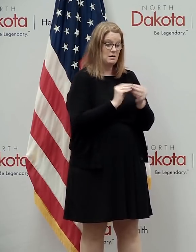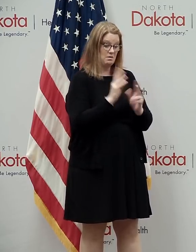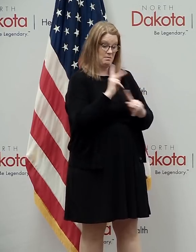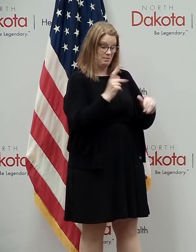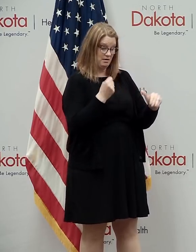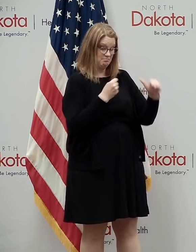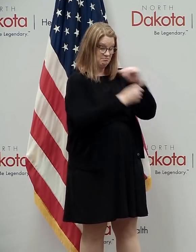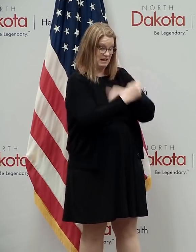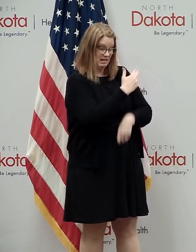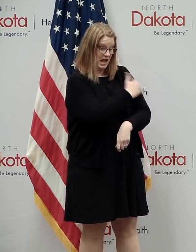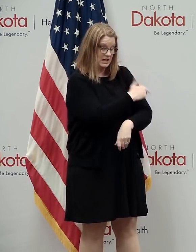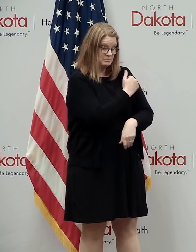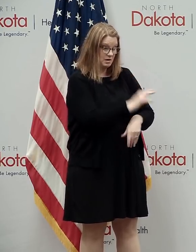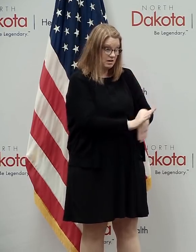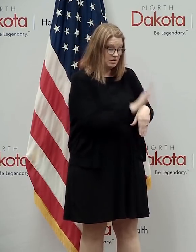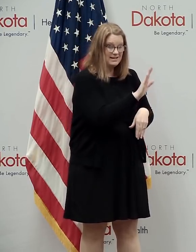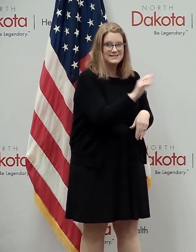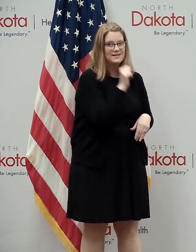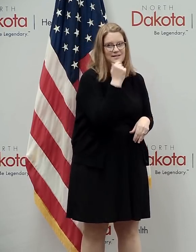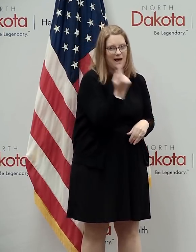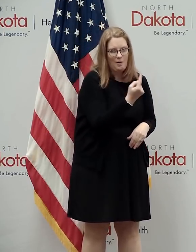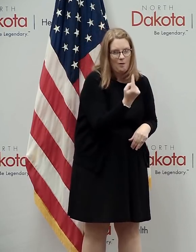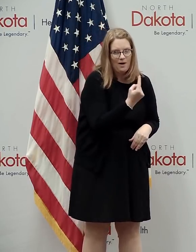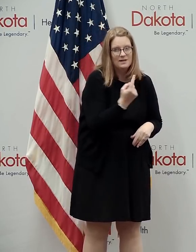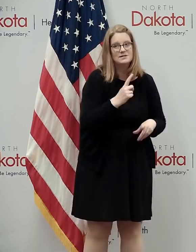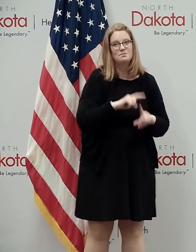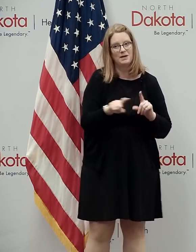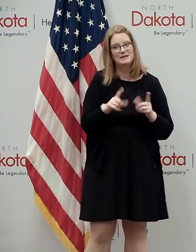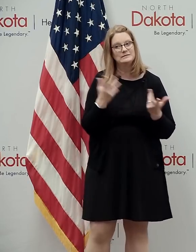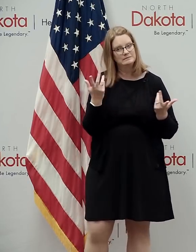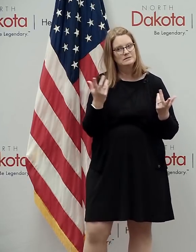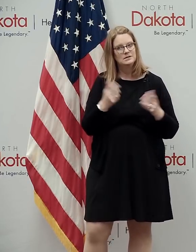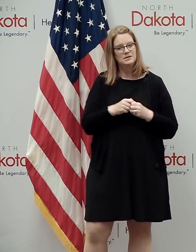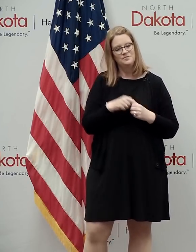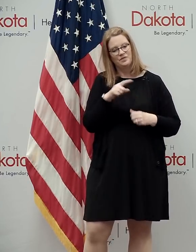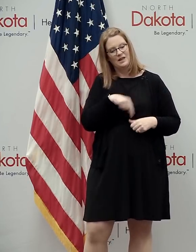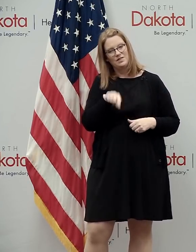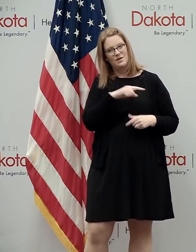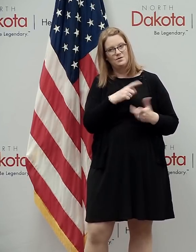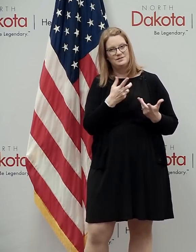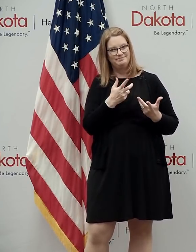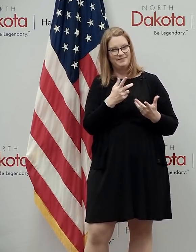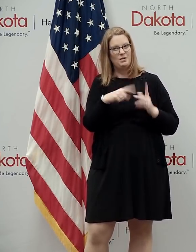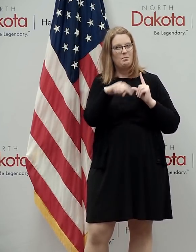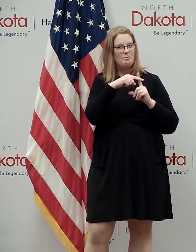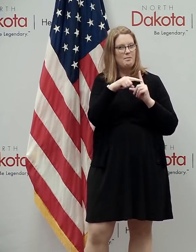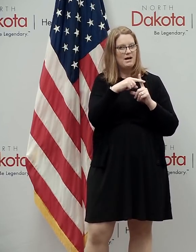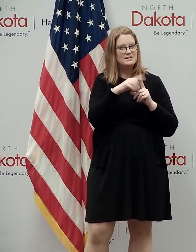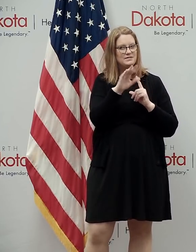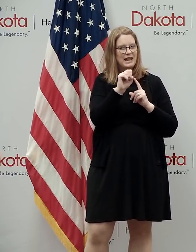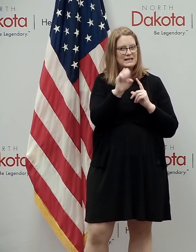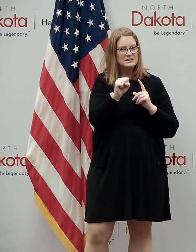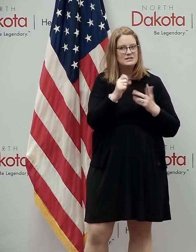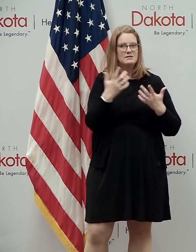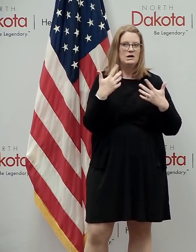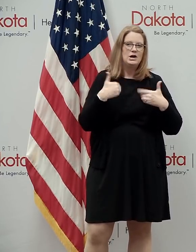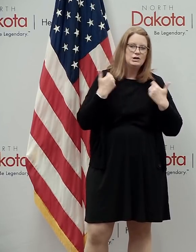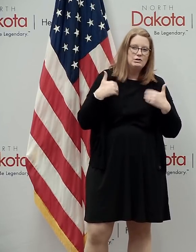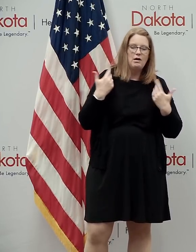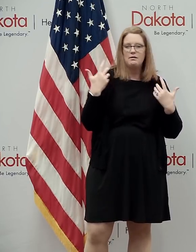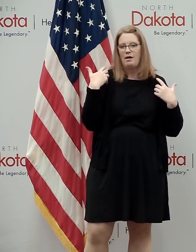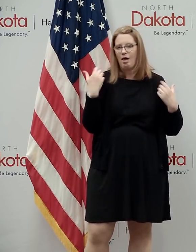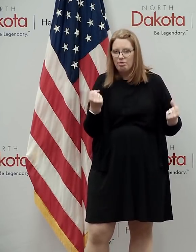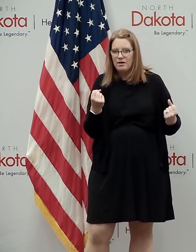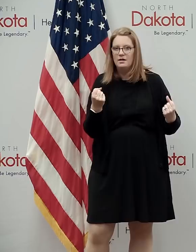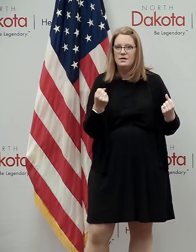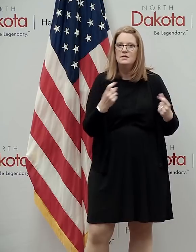correlates back to the fact that more of the positive cases may be among the young and the healthy who do not need hospitalization as